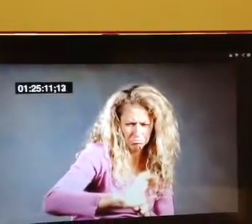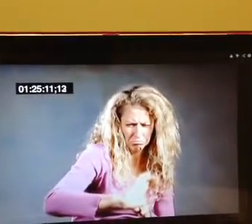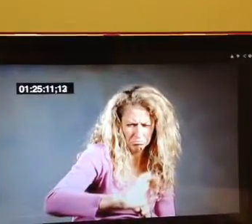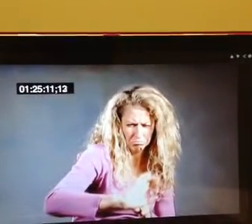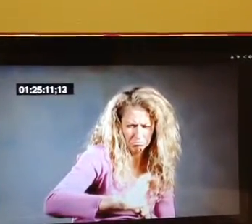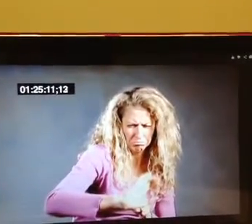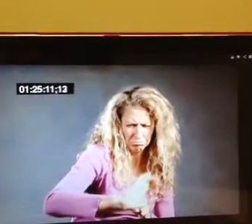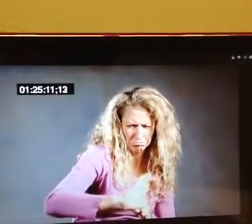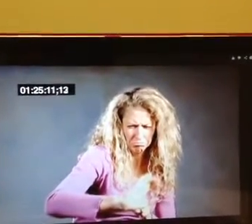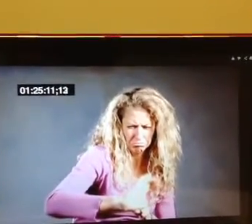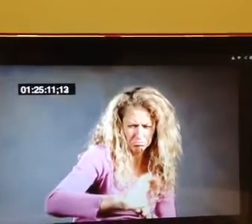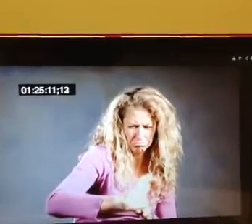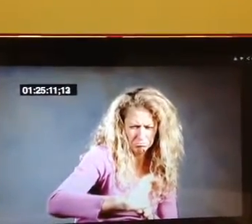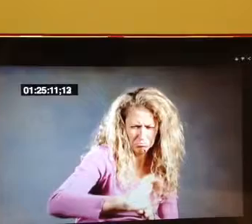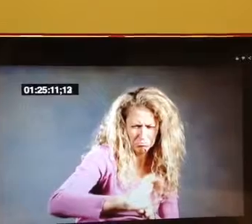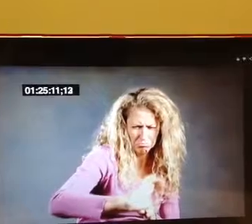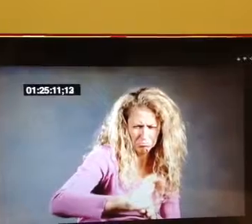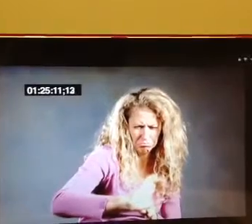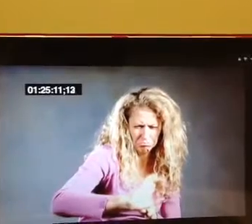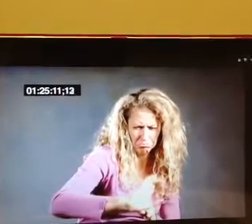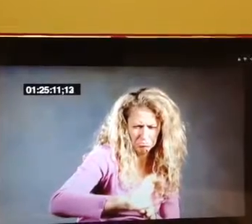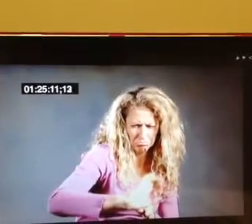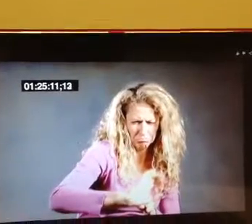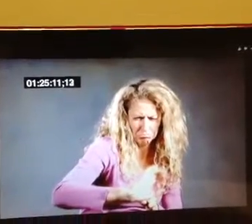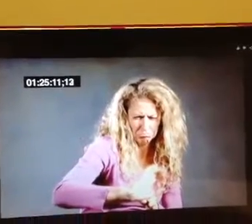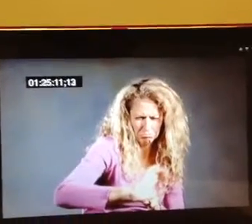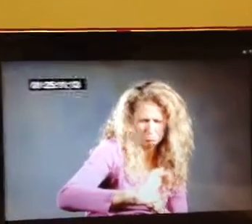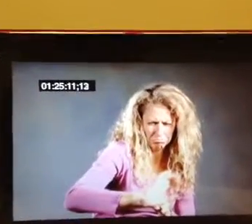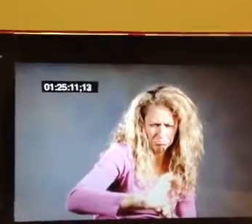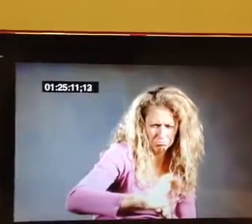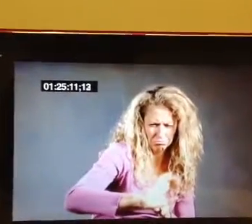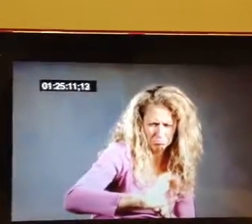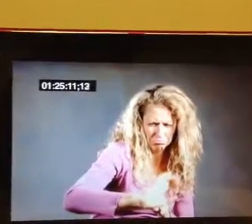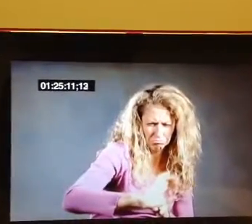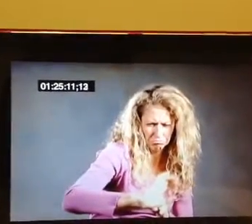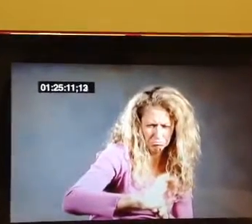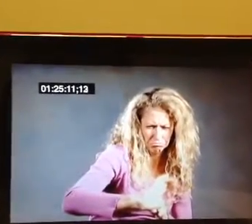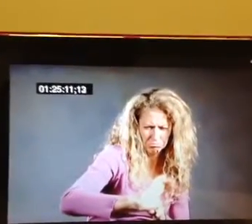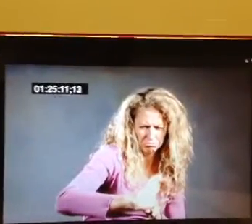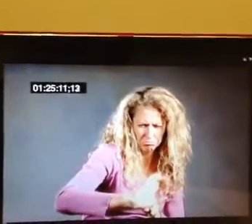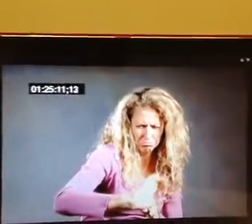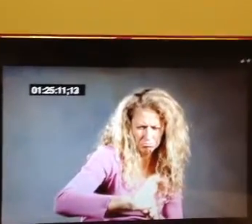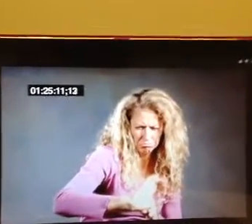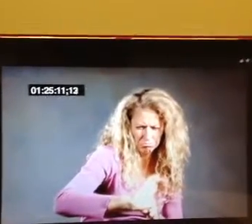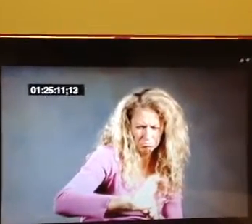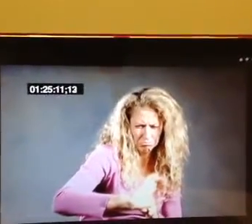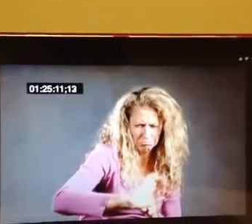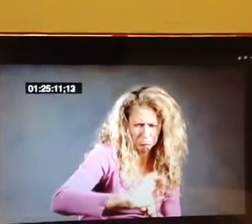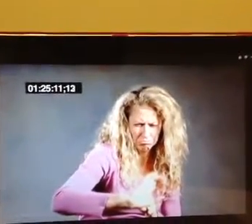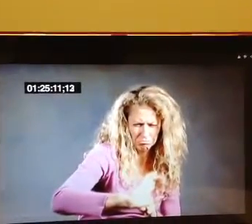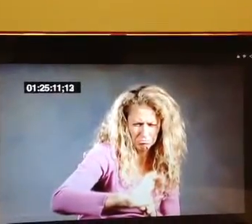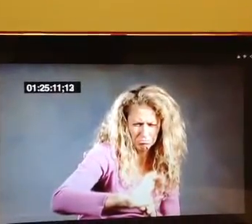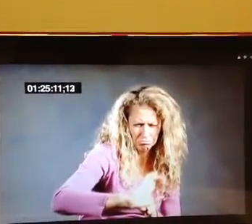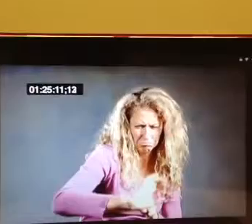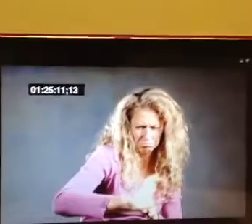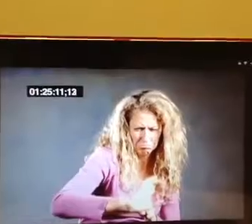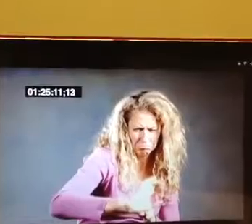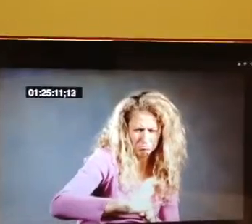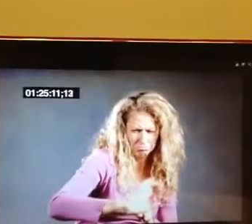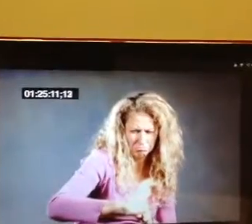and then individual cabbages would grow. I didn't even pay any attention to that rule, so I took the bag and I just sprinkled the